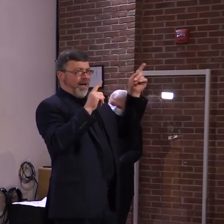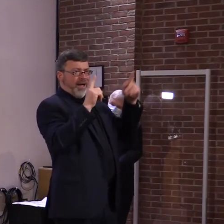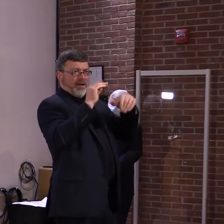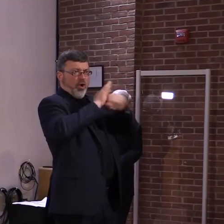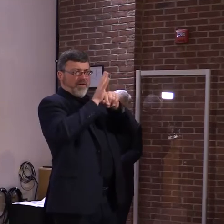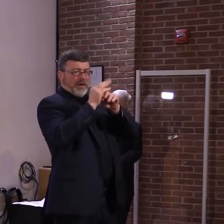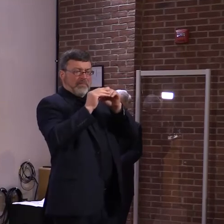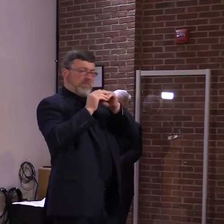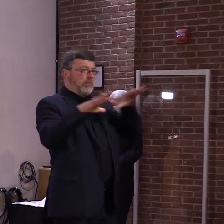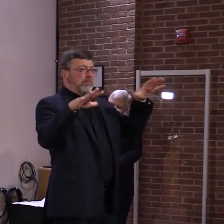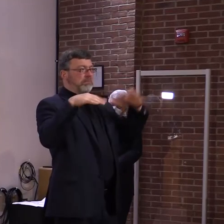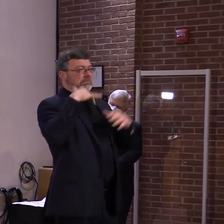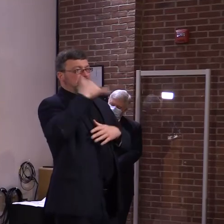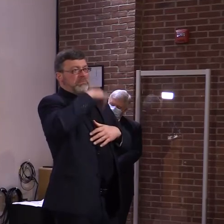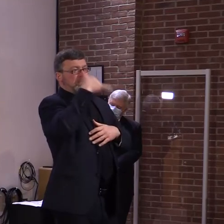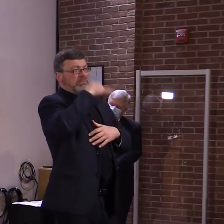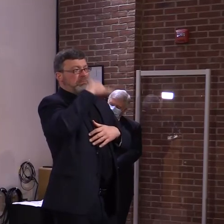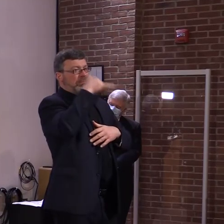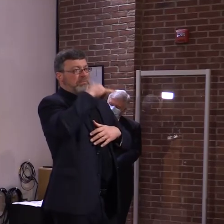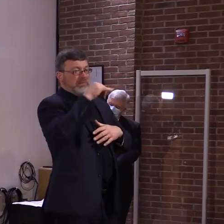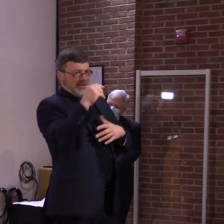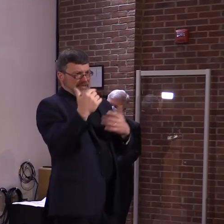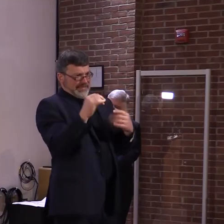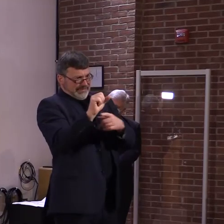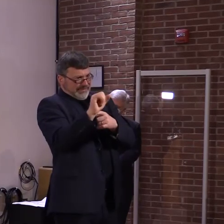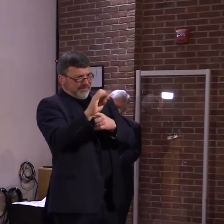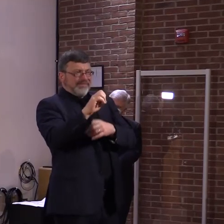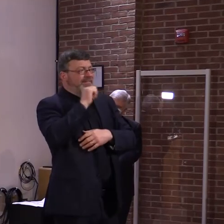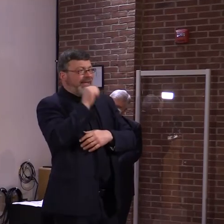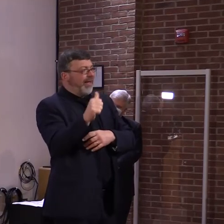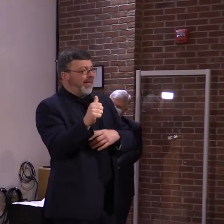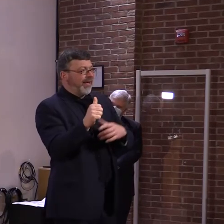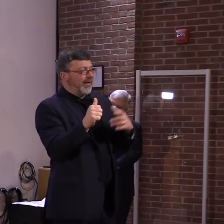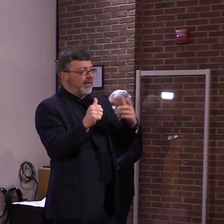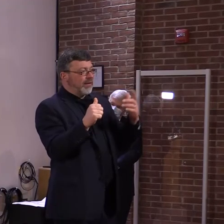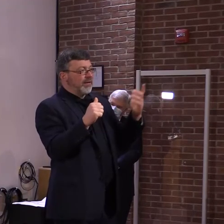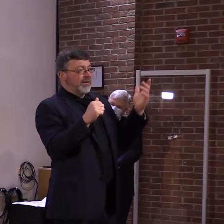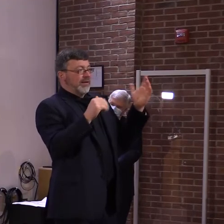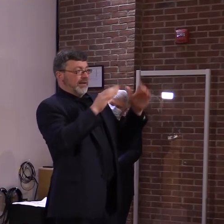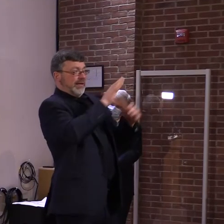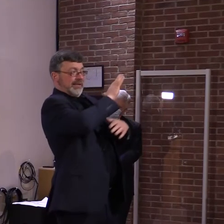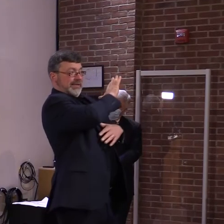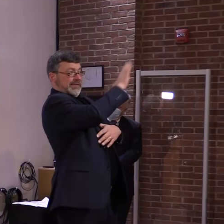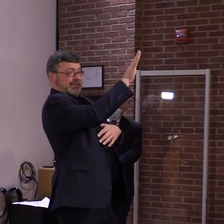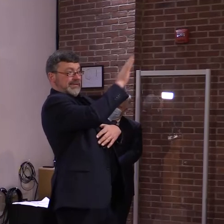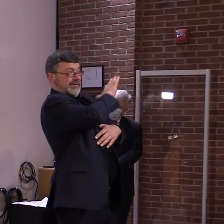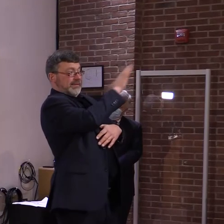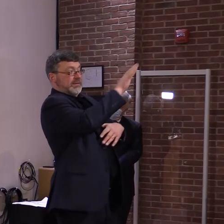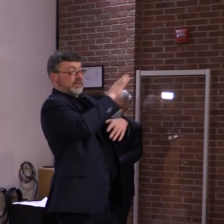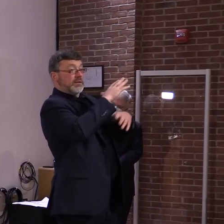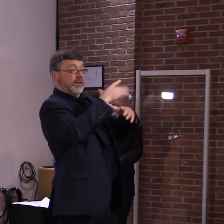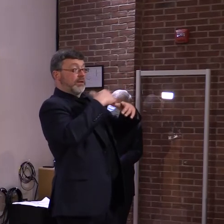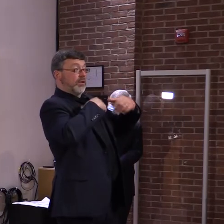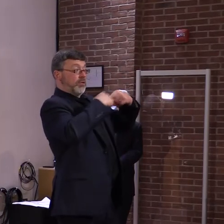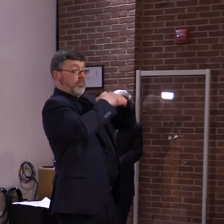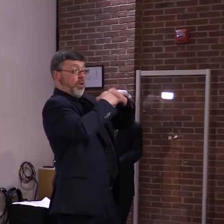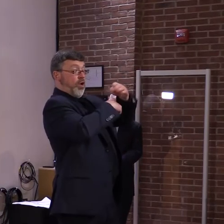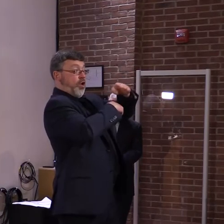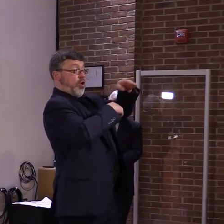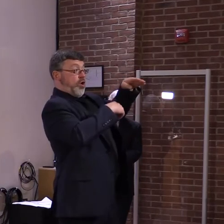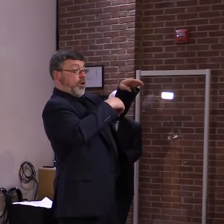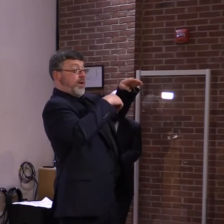borders amongst the provinces as well. So We'll have to just wait and